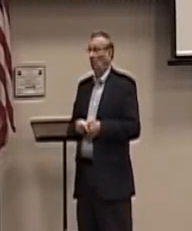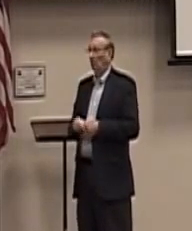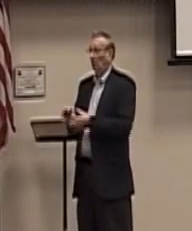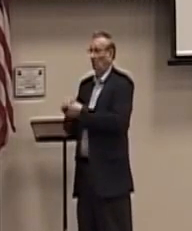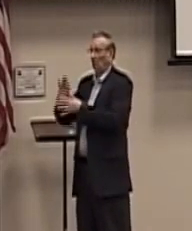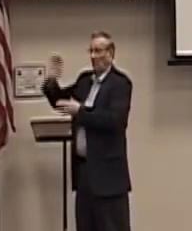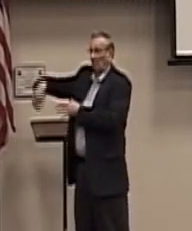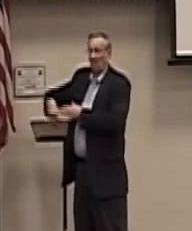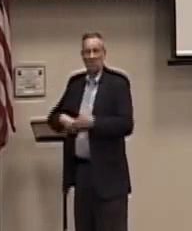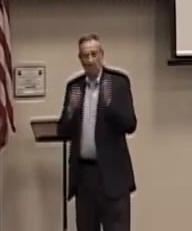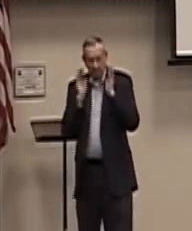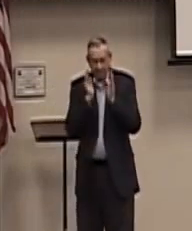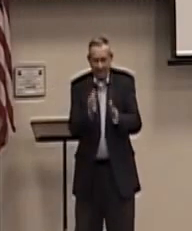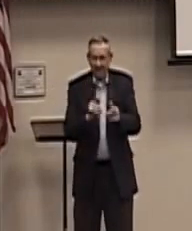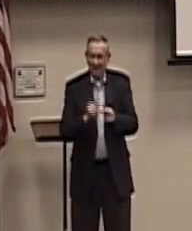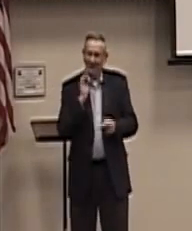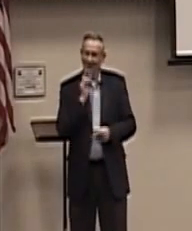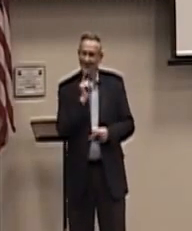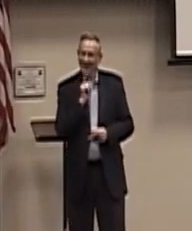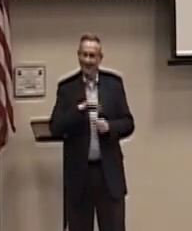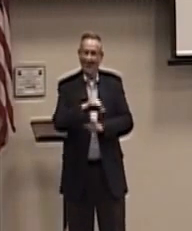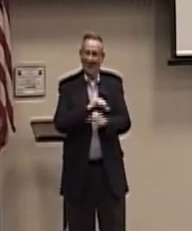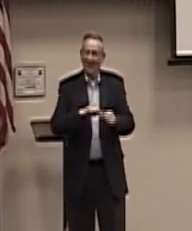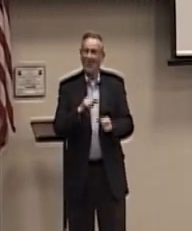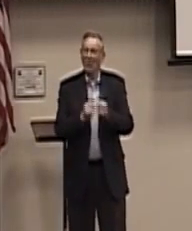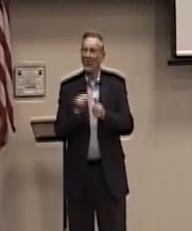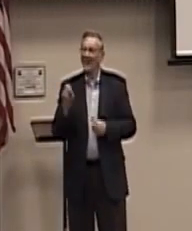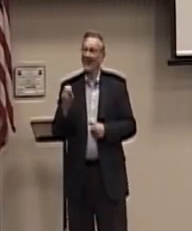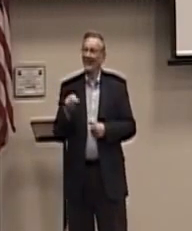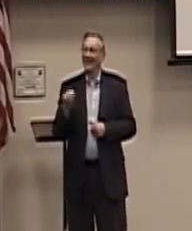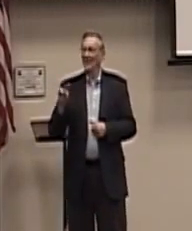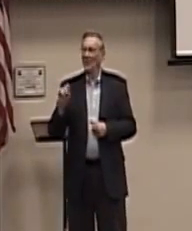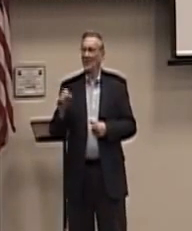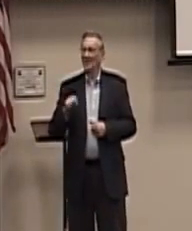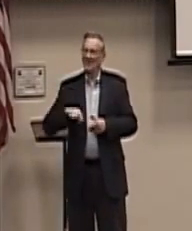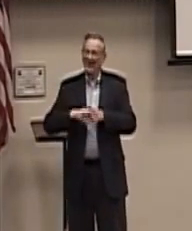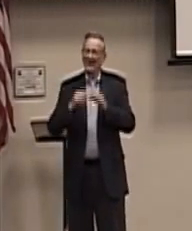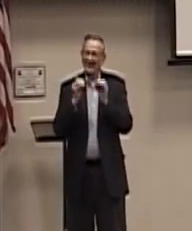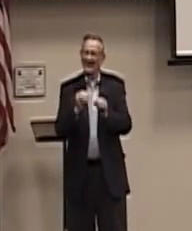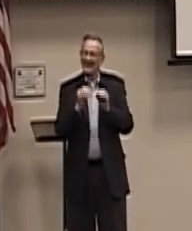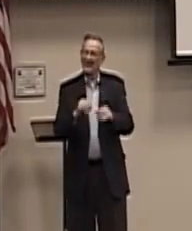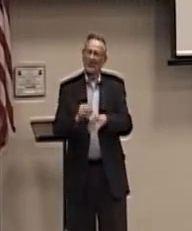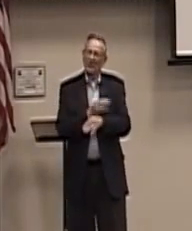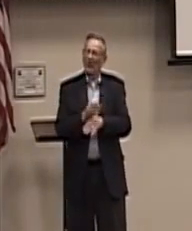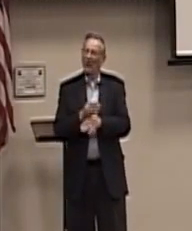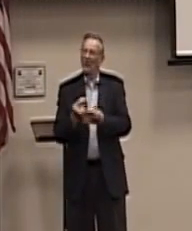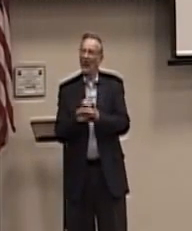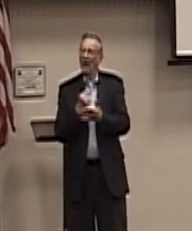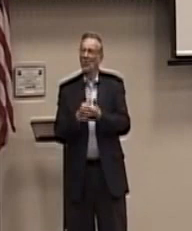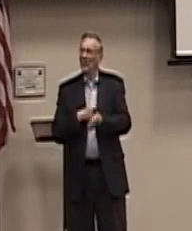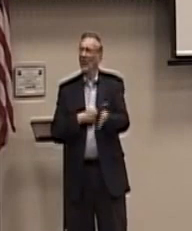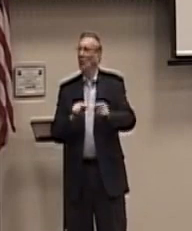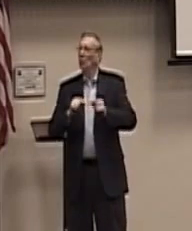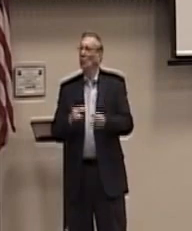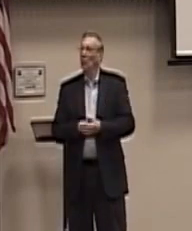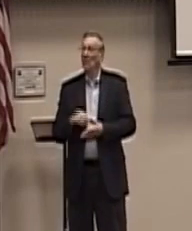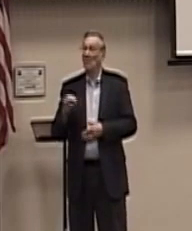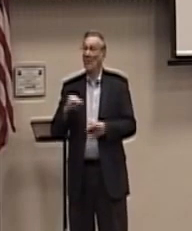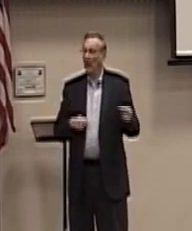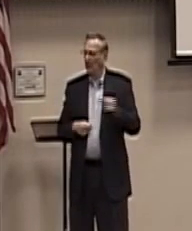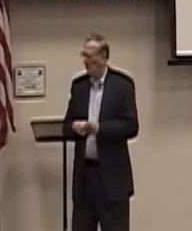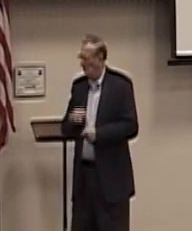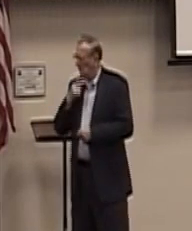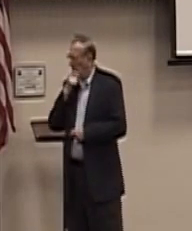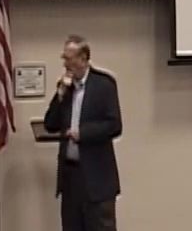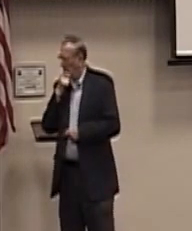our regularly scheduled activities, and along with Dennis Wilson, began to kind of teach and share the gospel message with this group. Mike came back and said, I